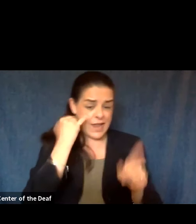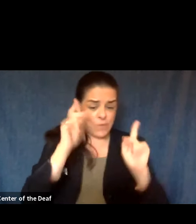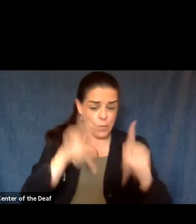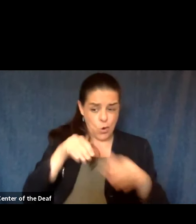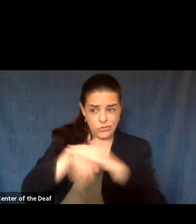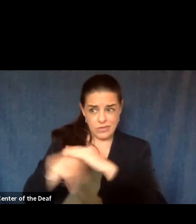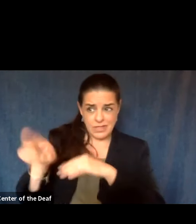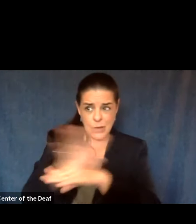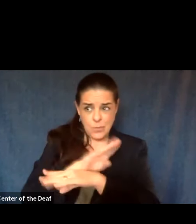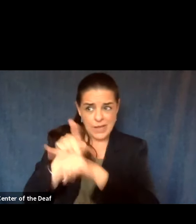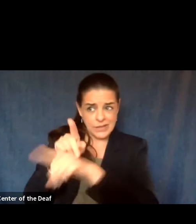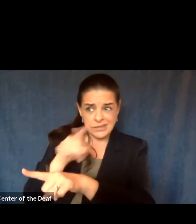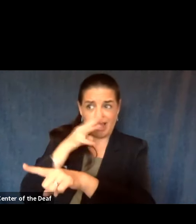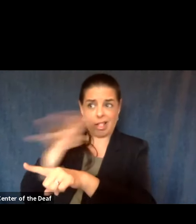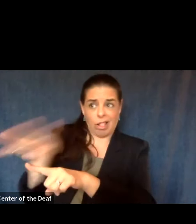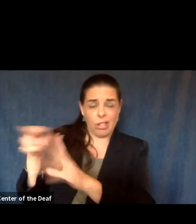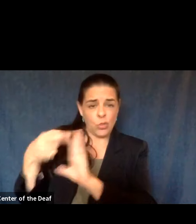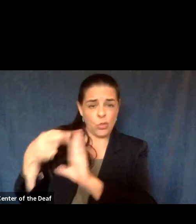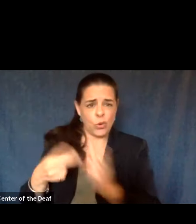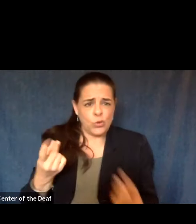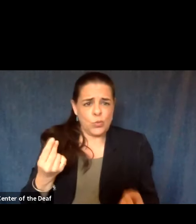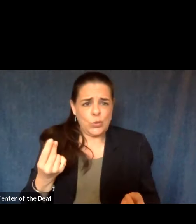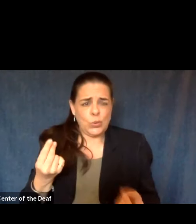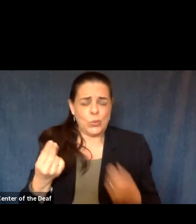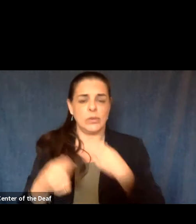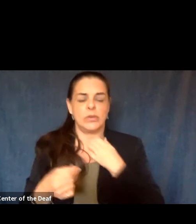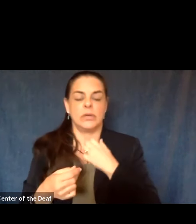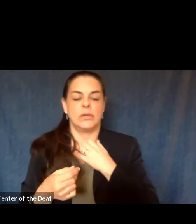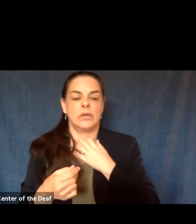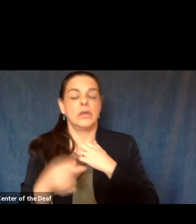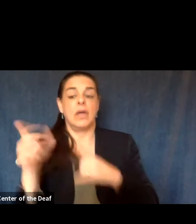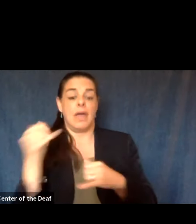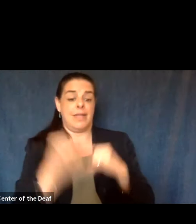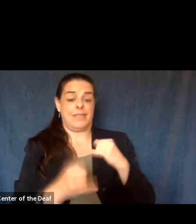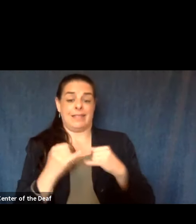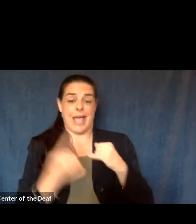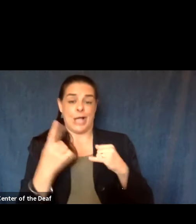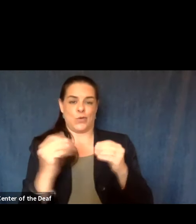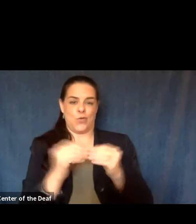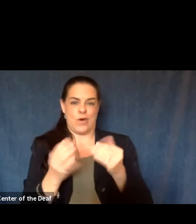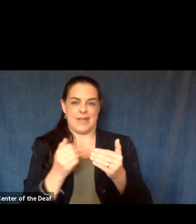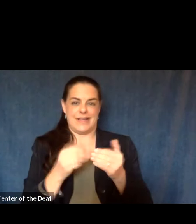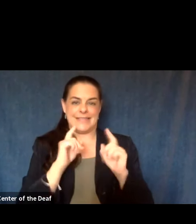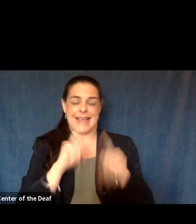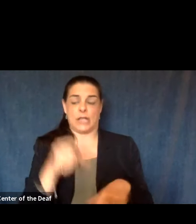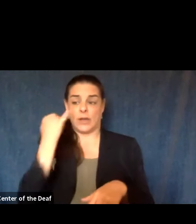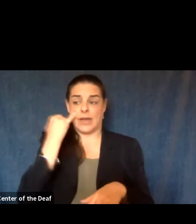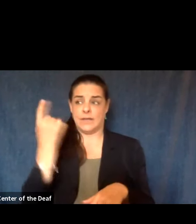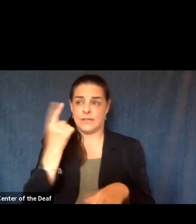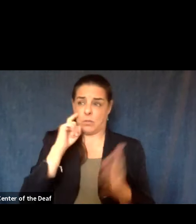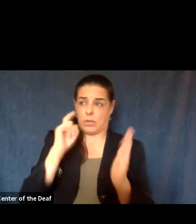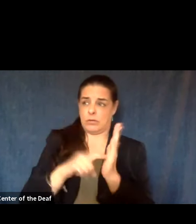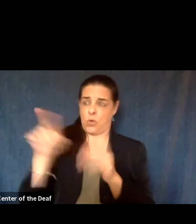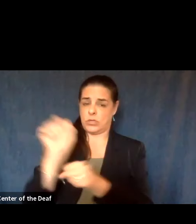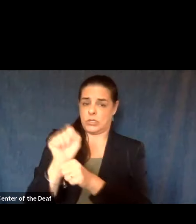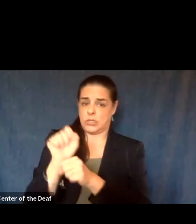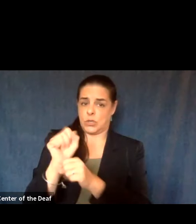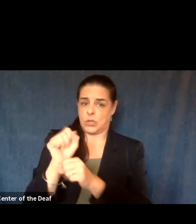business disregarding the rules? So the last question is easier to answer. If somebody observes a